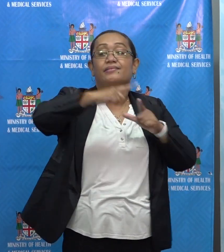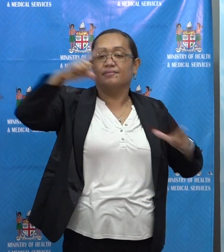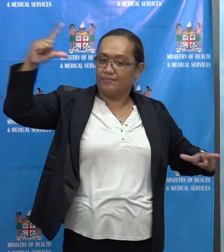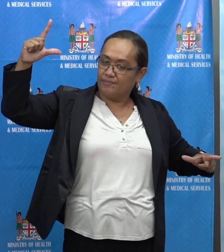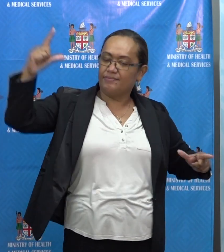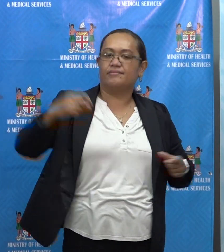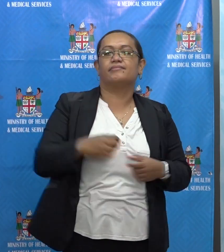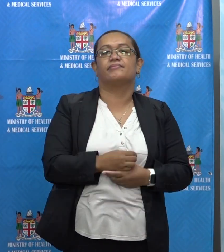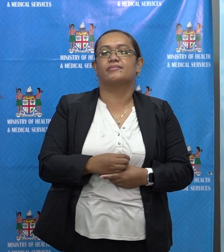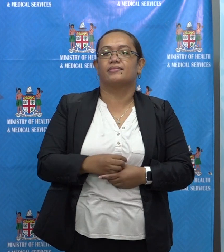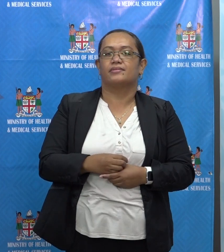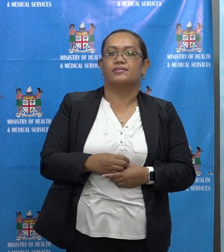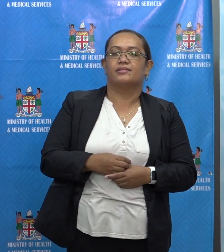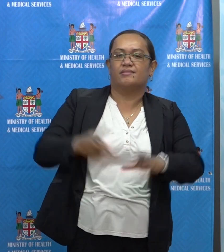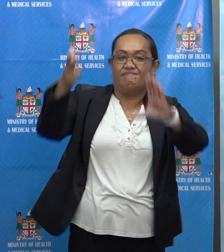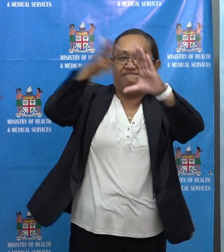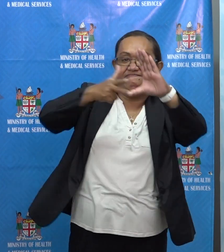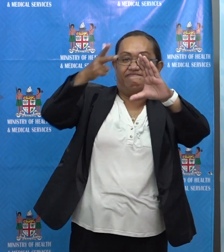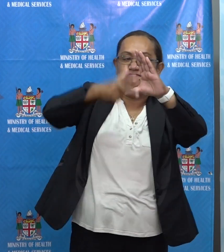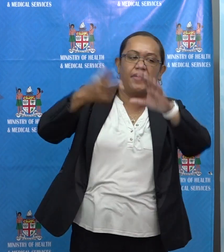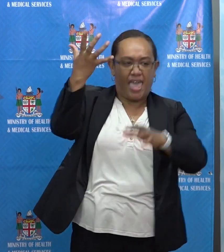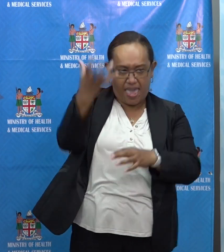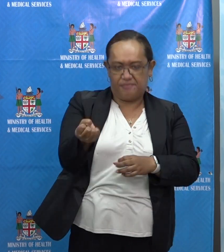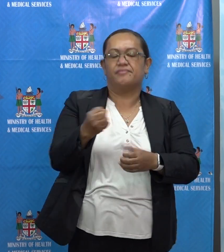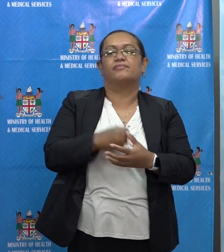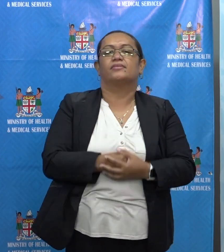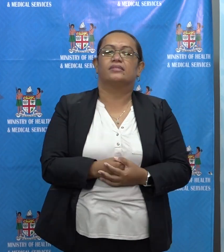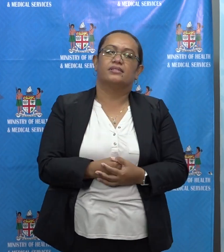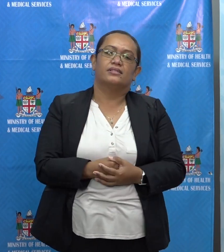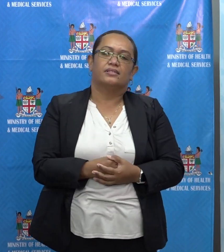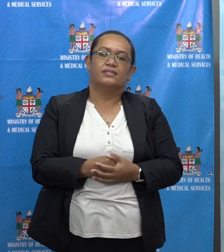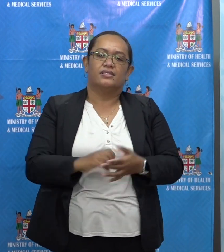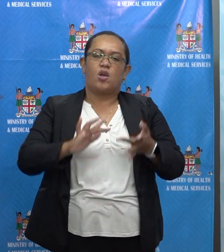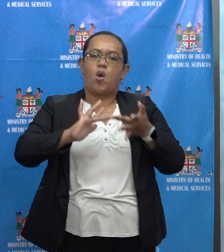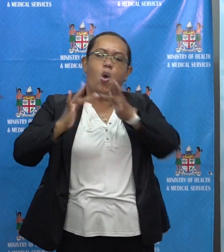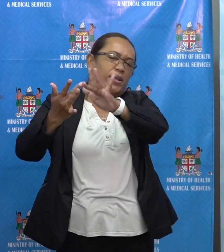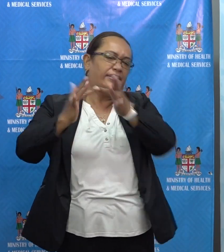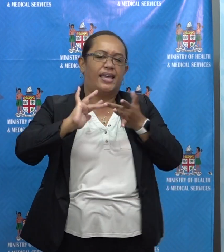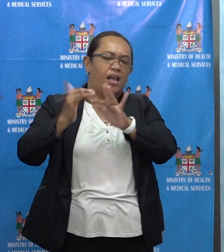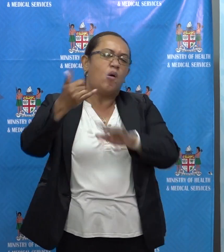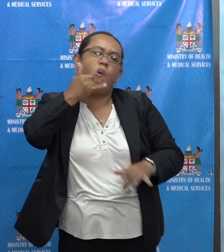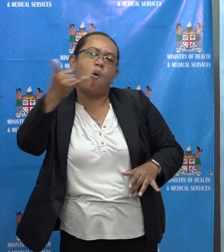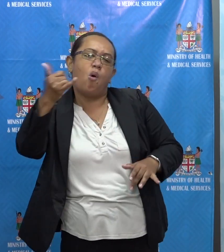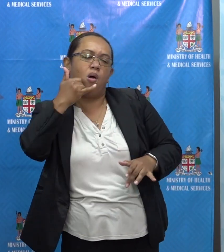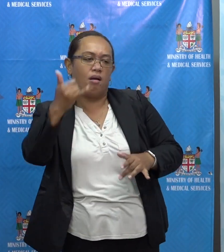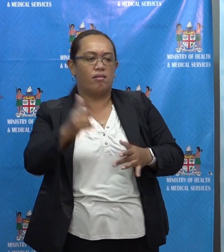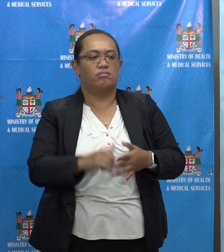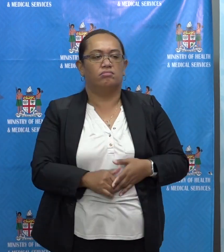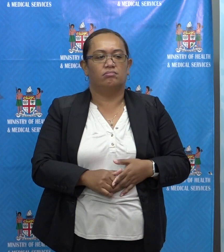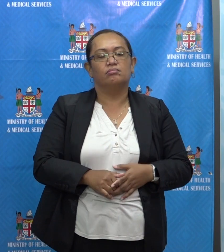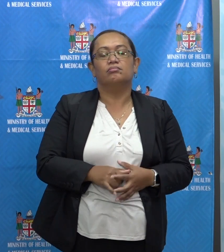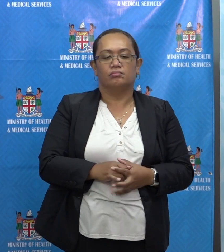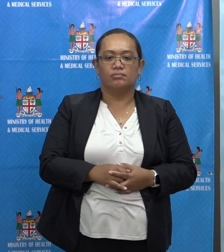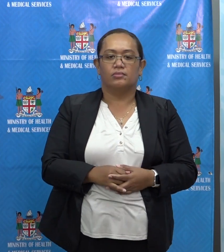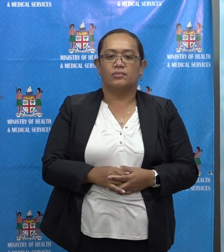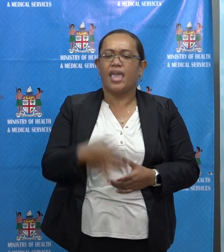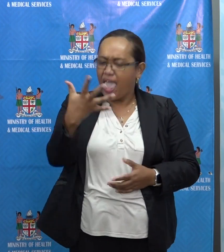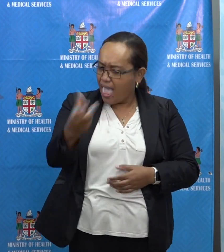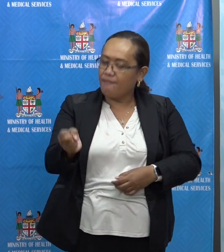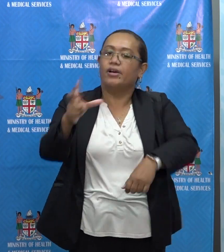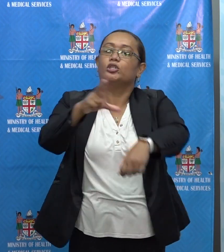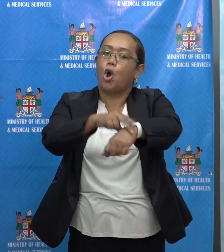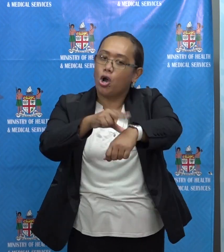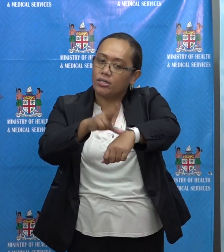but they do provide Zoom services. They contact those who require psychosocial support. There are doctors that work